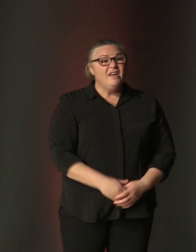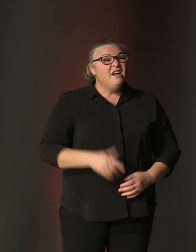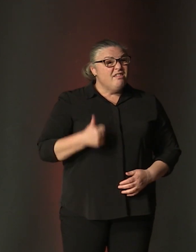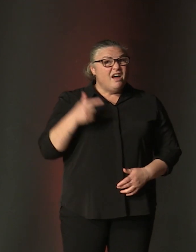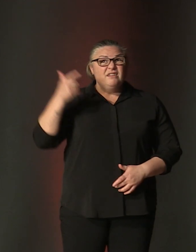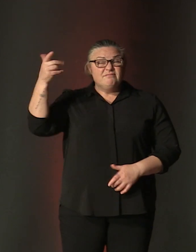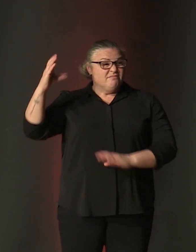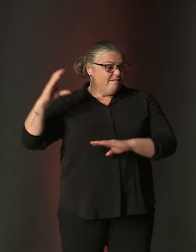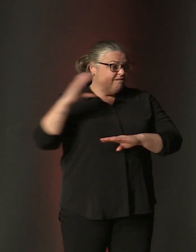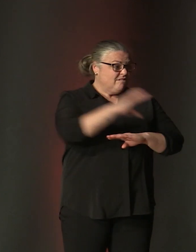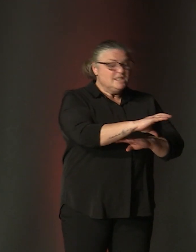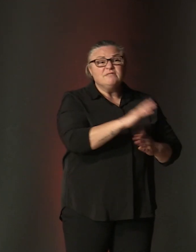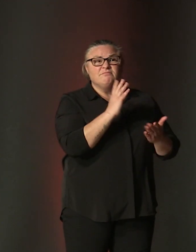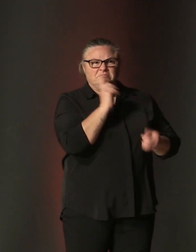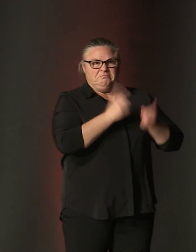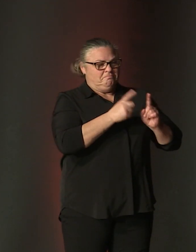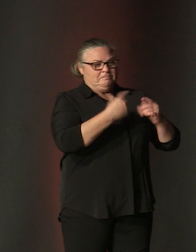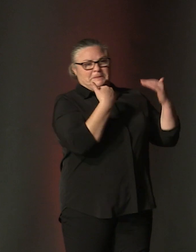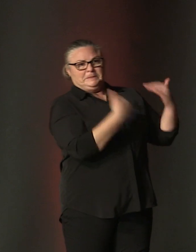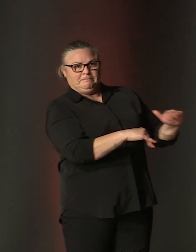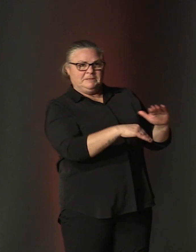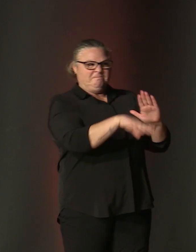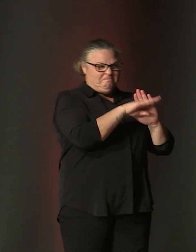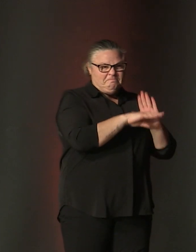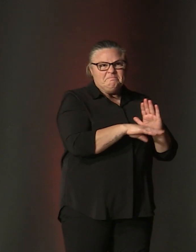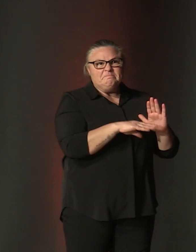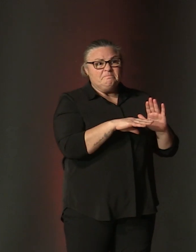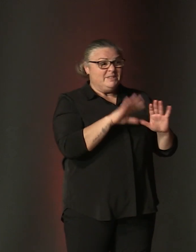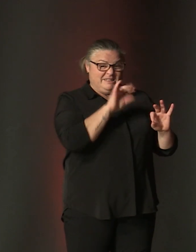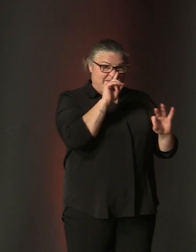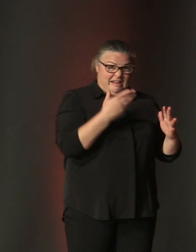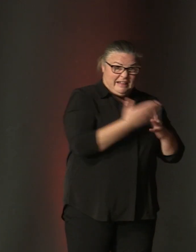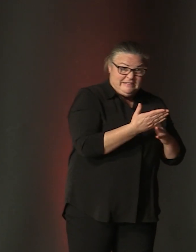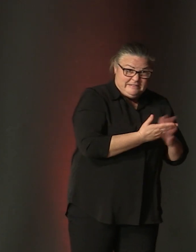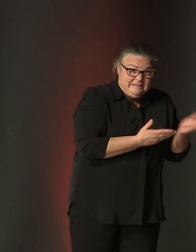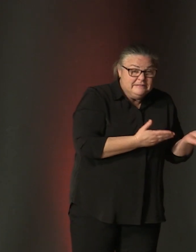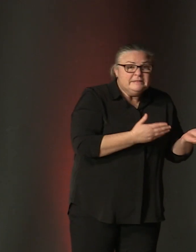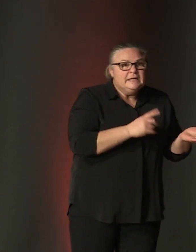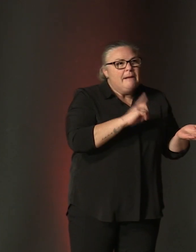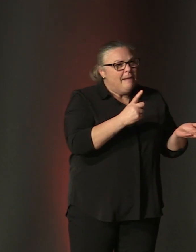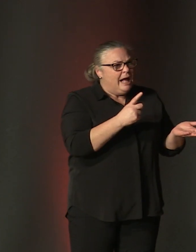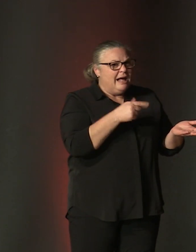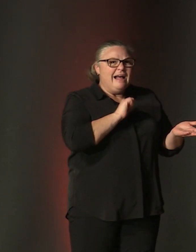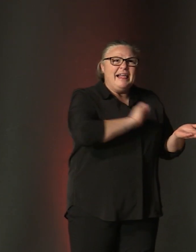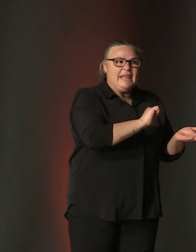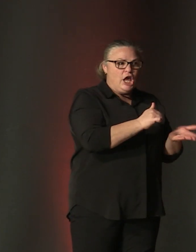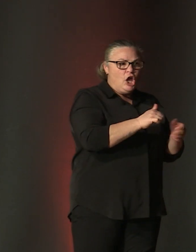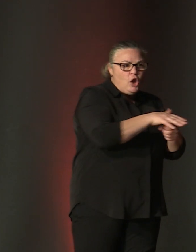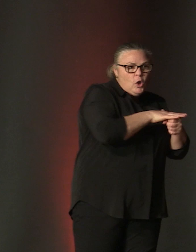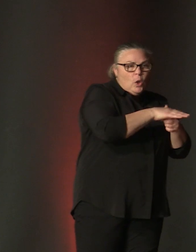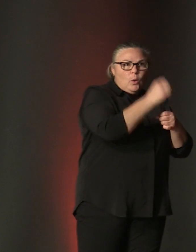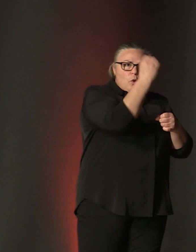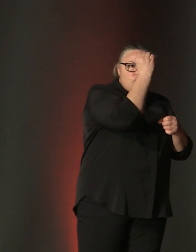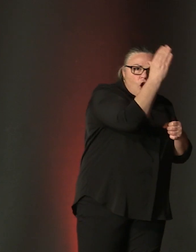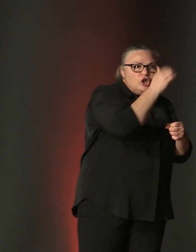mainstream funding is limiting and is not accessible to young people, it also devalues local knowledge and